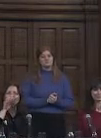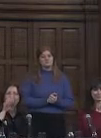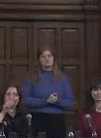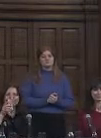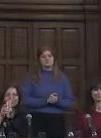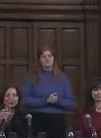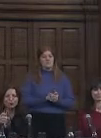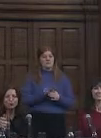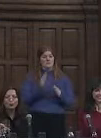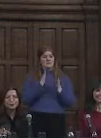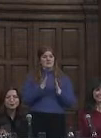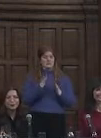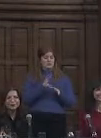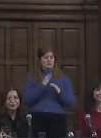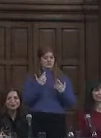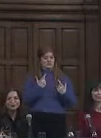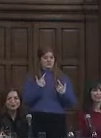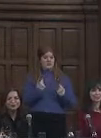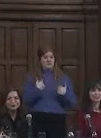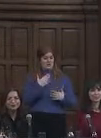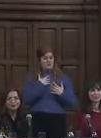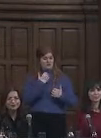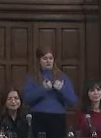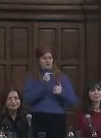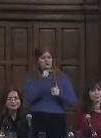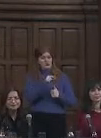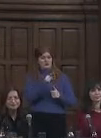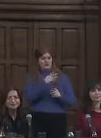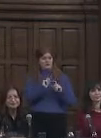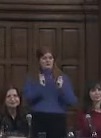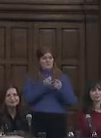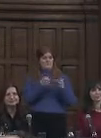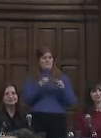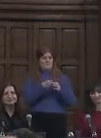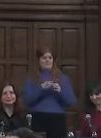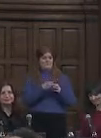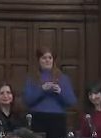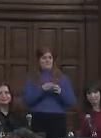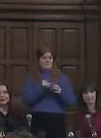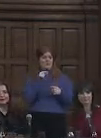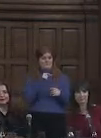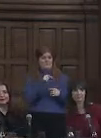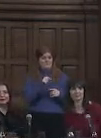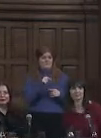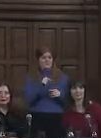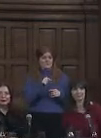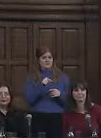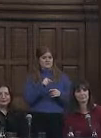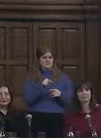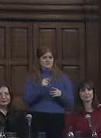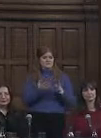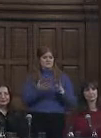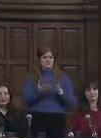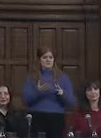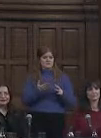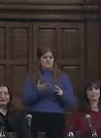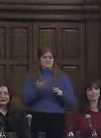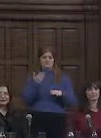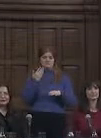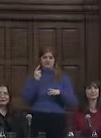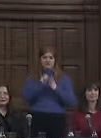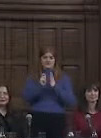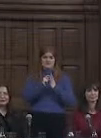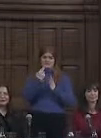Madam Chairperson, Evie, I congratulate you and your team on this, what I would call a hard-hitting